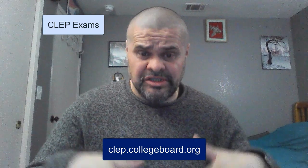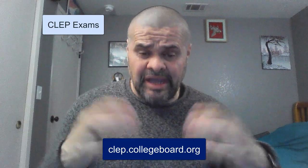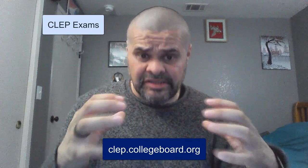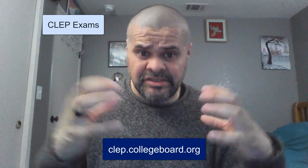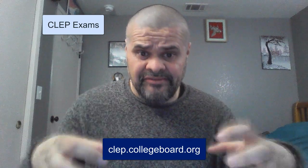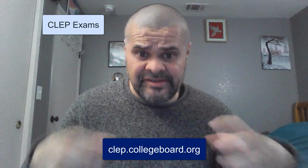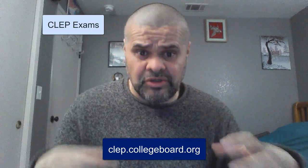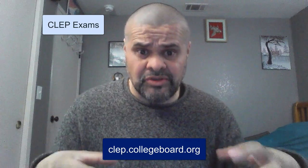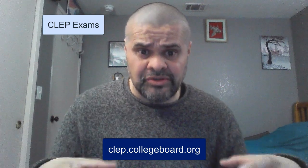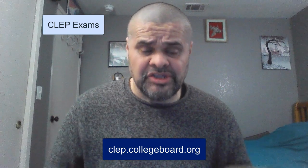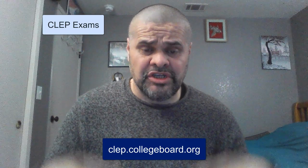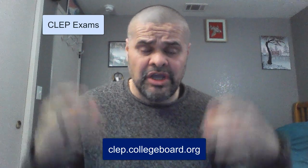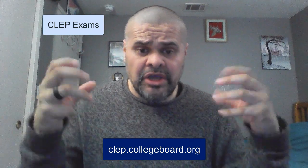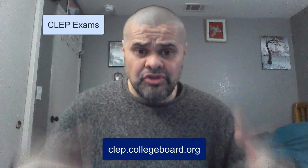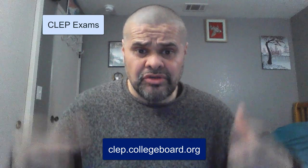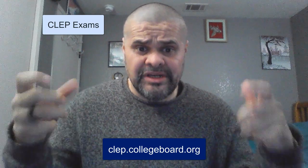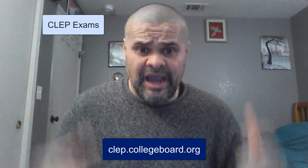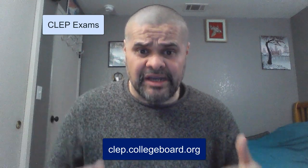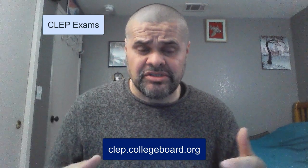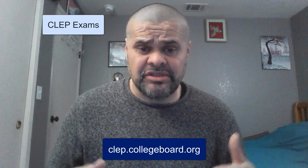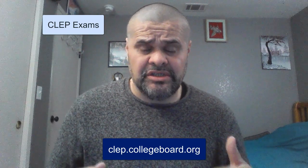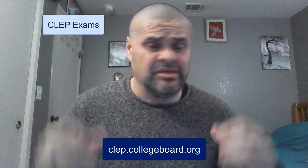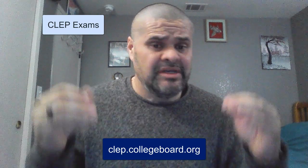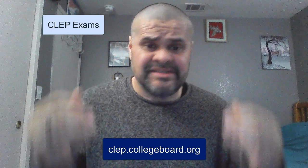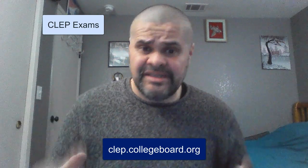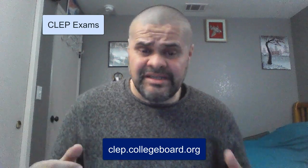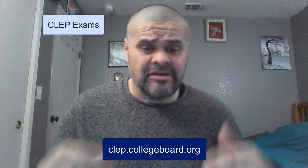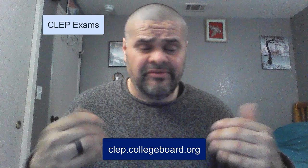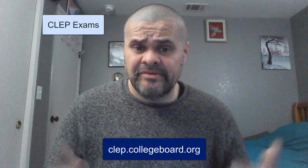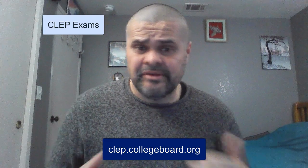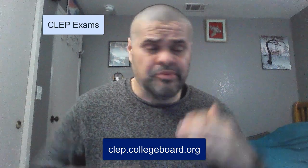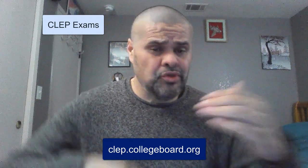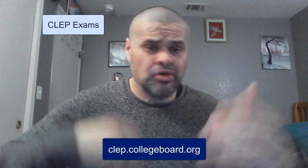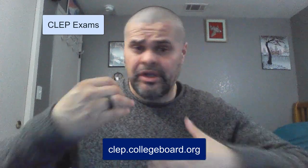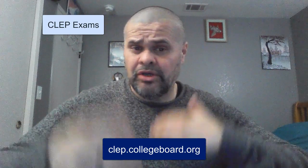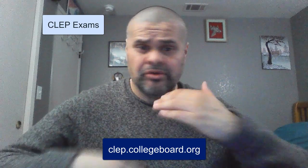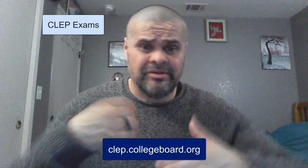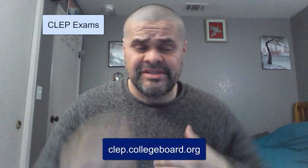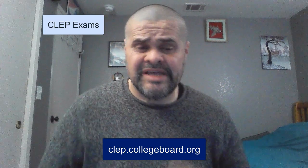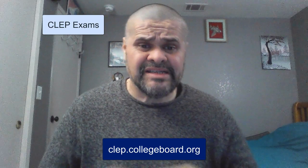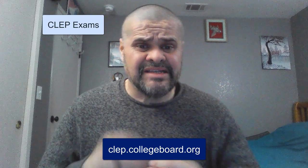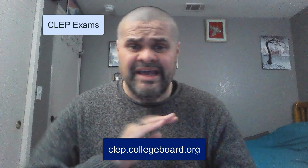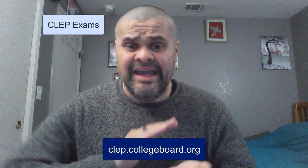location, actually a physical location, you can actually sit down in front of a computer and go through the test, and